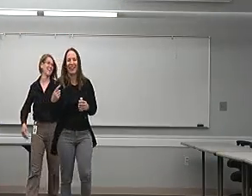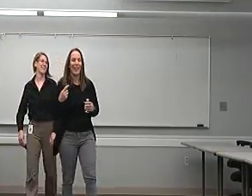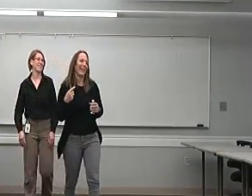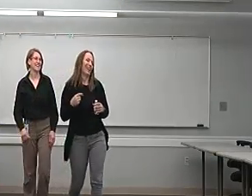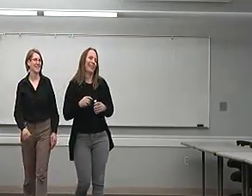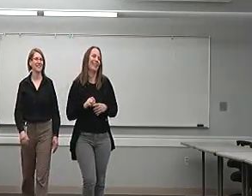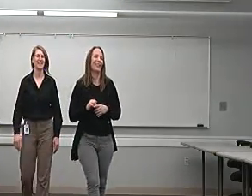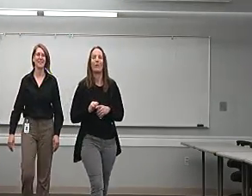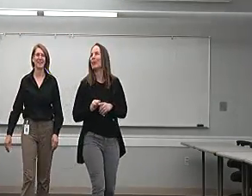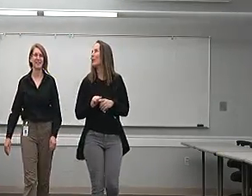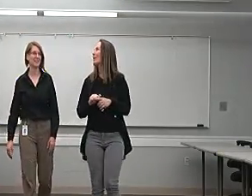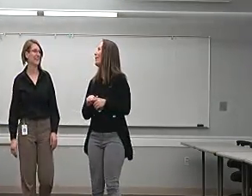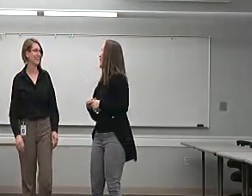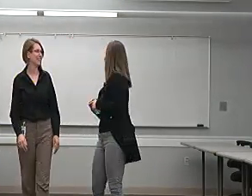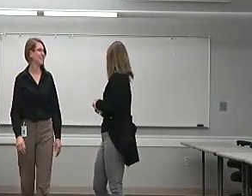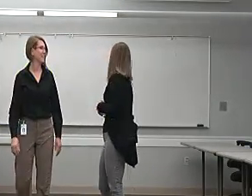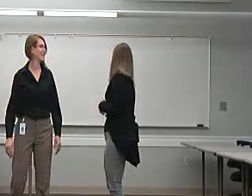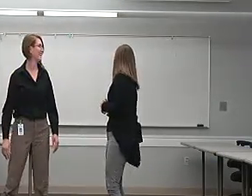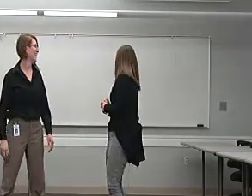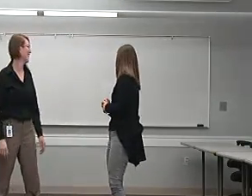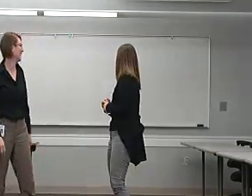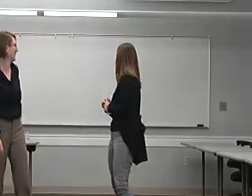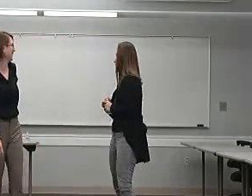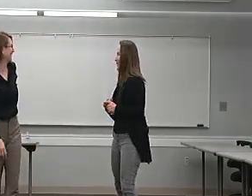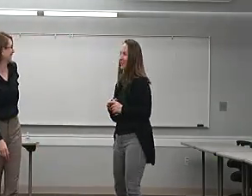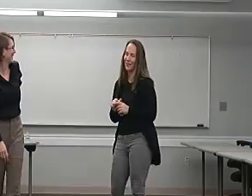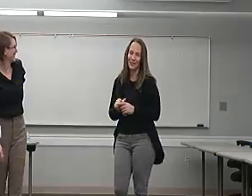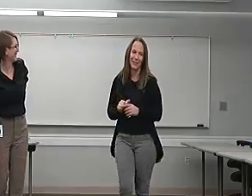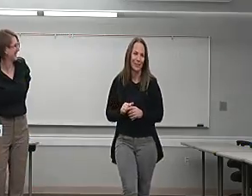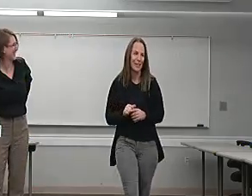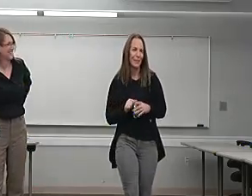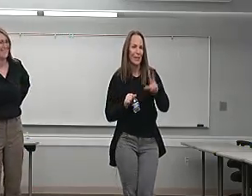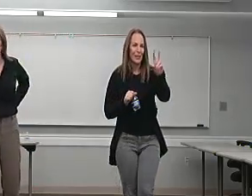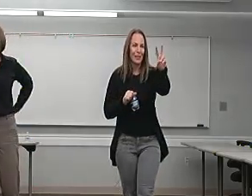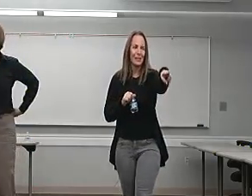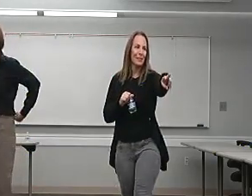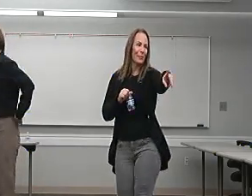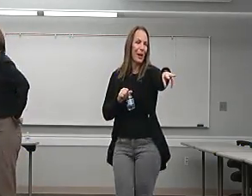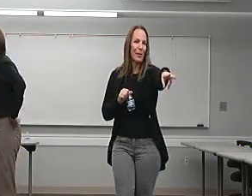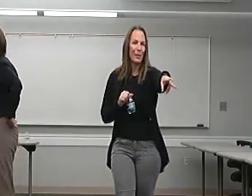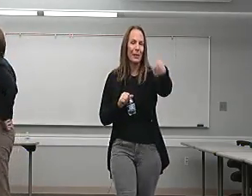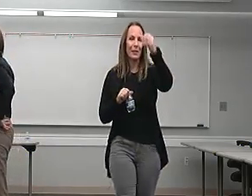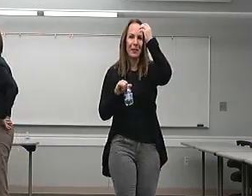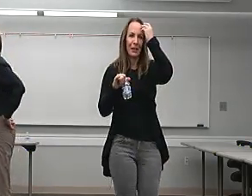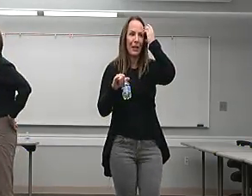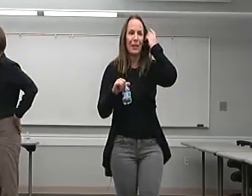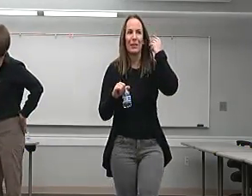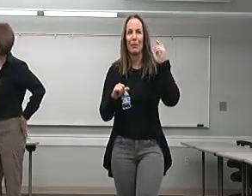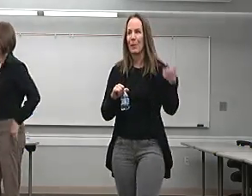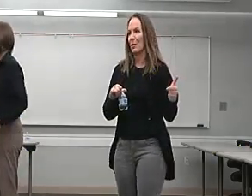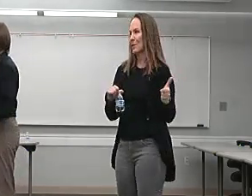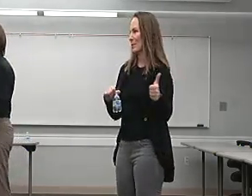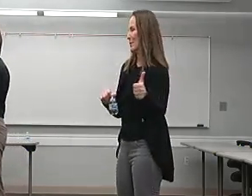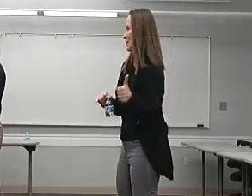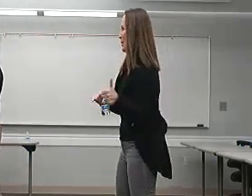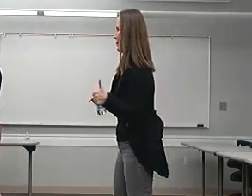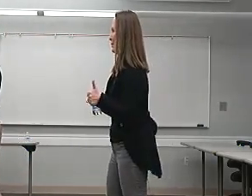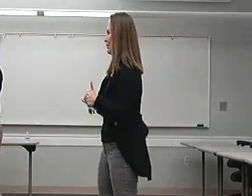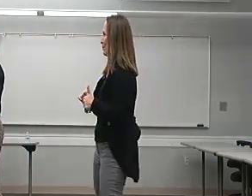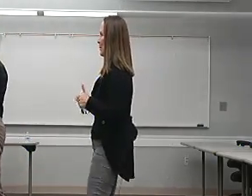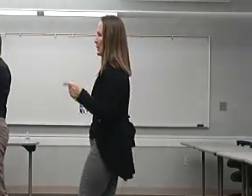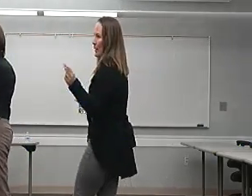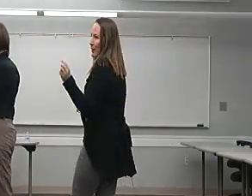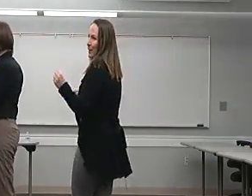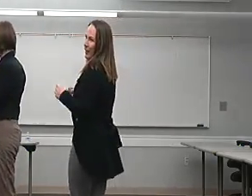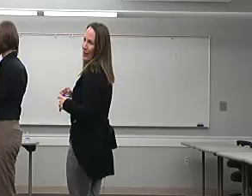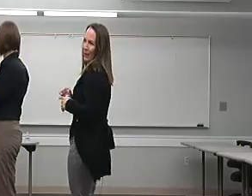Will you tell everyone that, please? If we hop here, that would be awesome, and then people can,